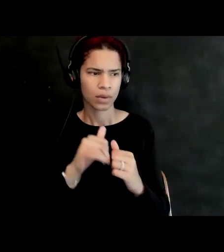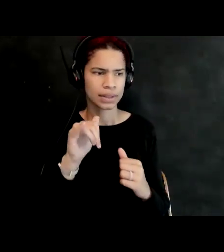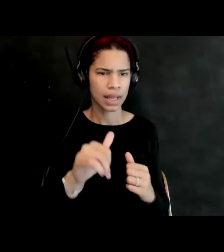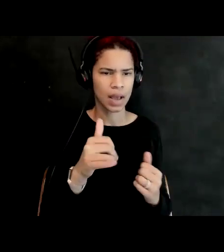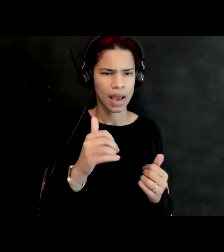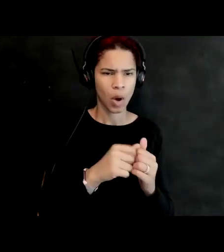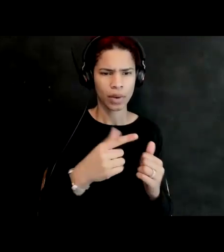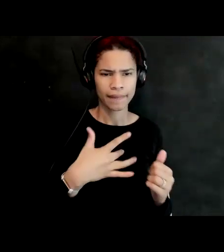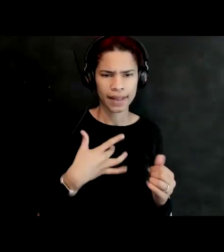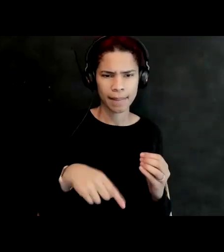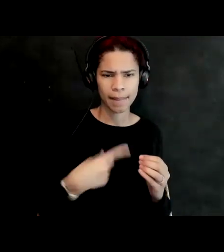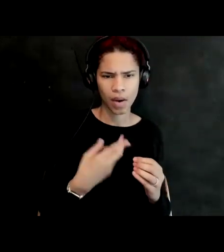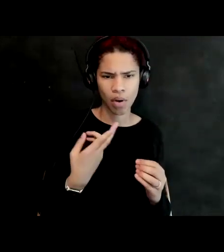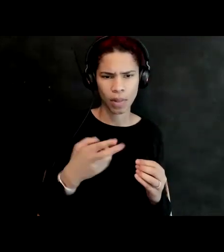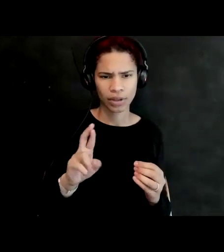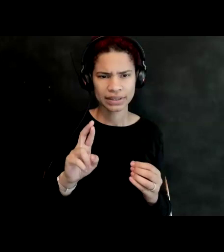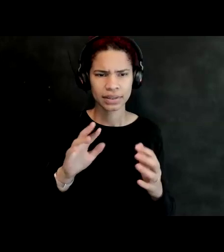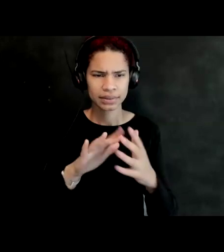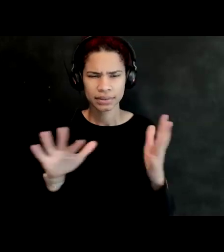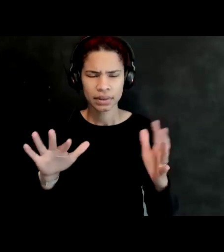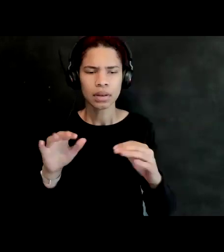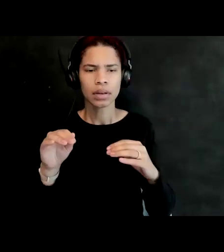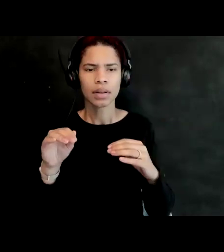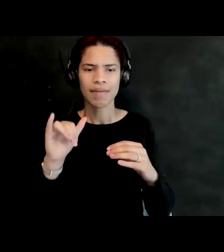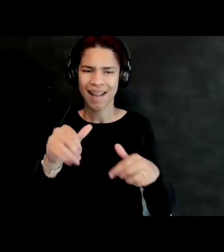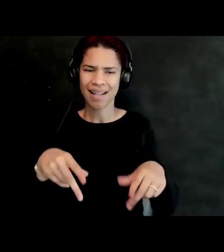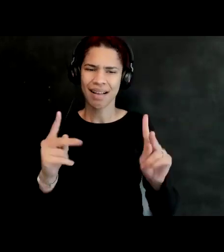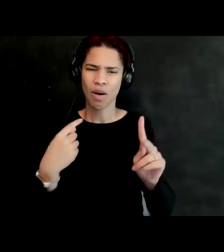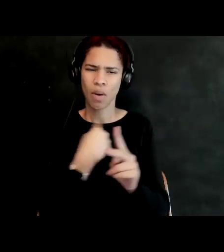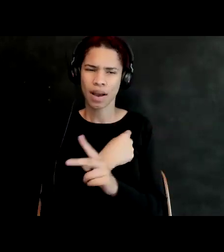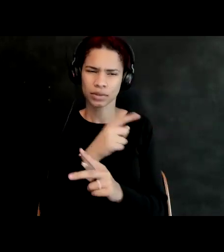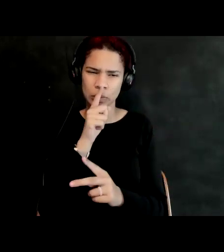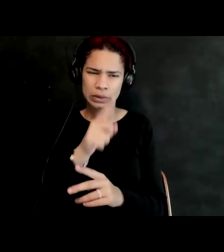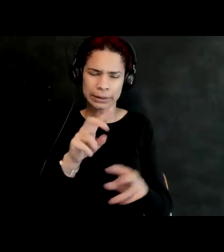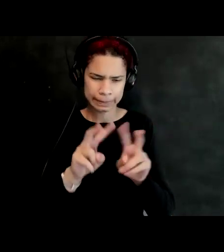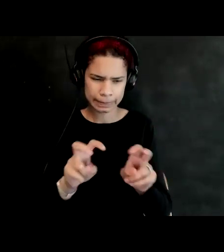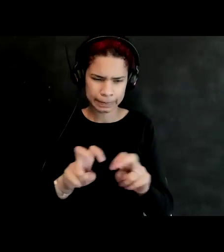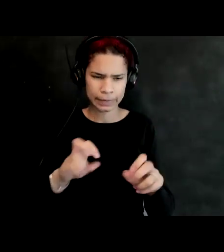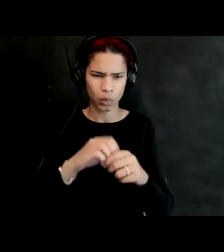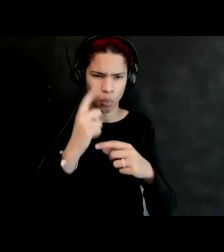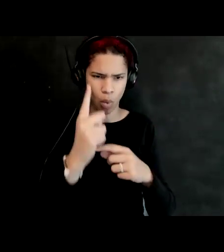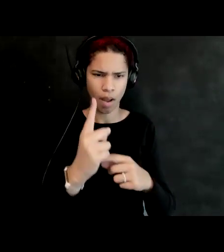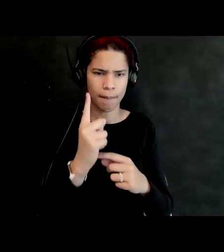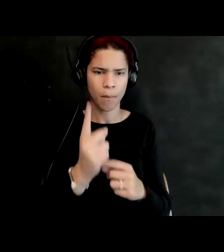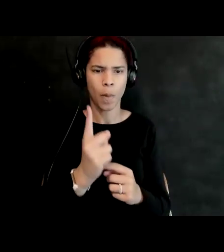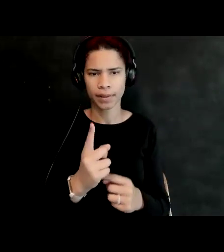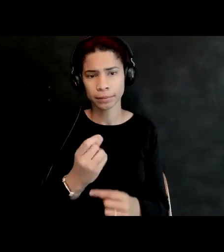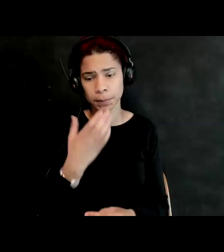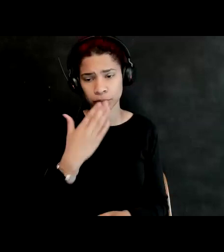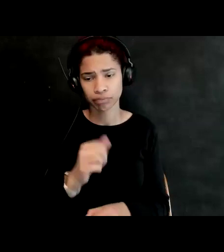Harlem Renaissance? This really allows us to drill down into a singular moment. Really beautifully